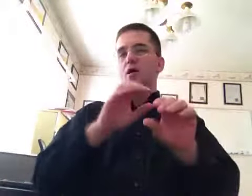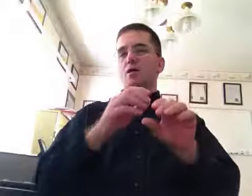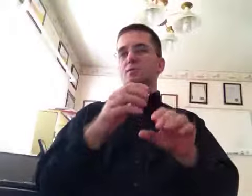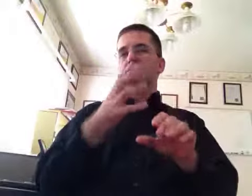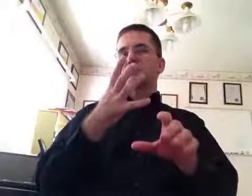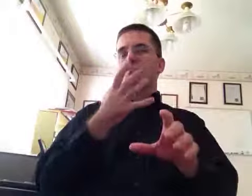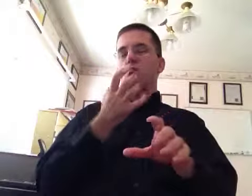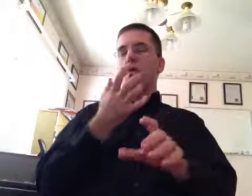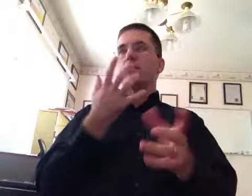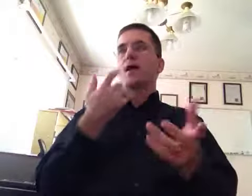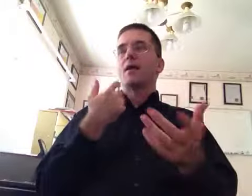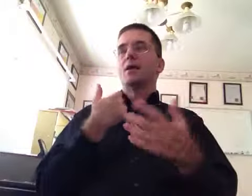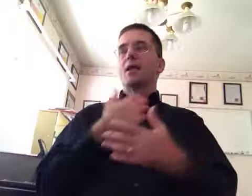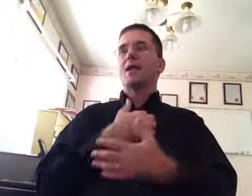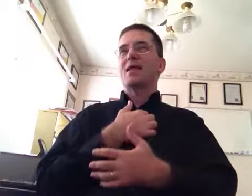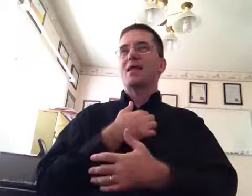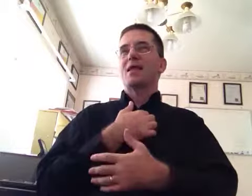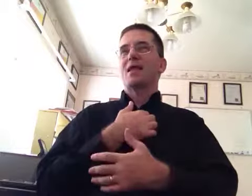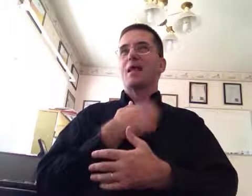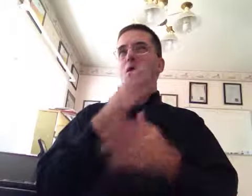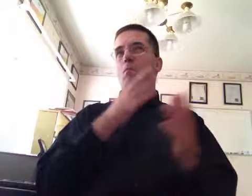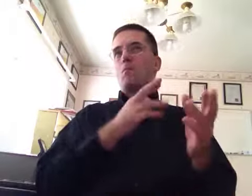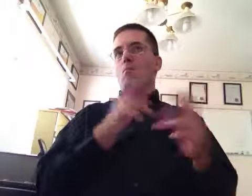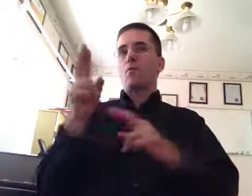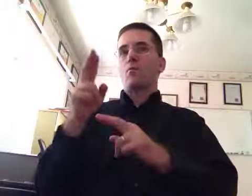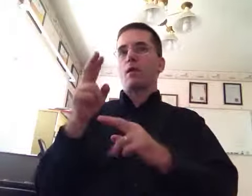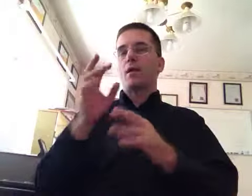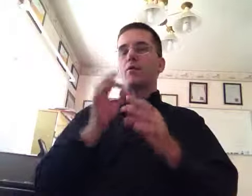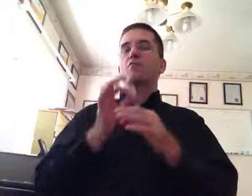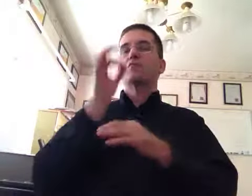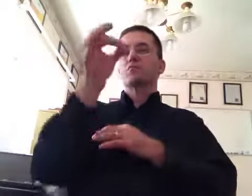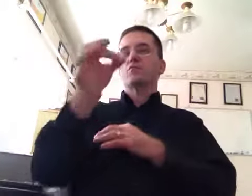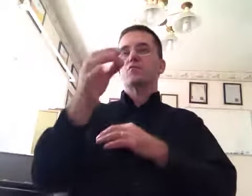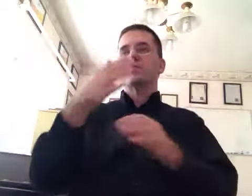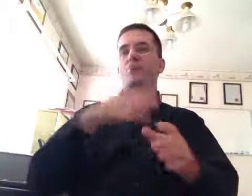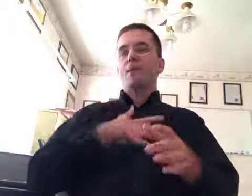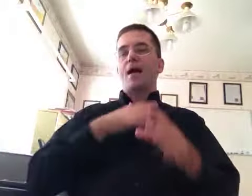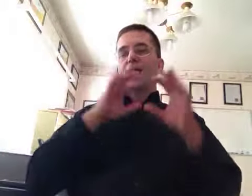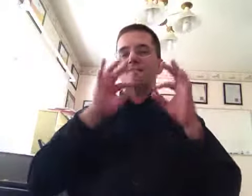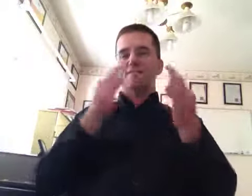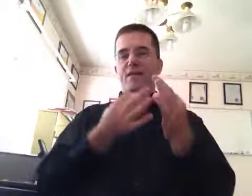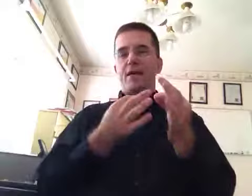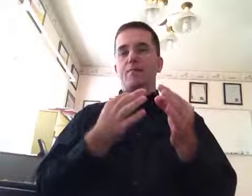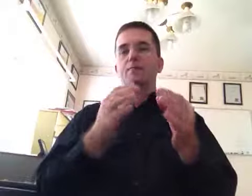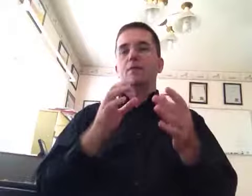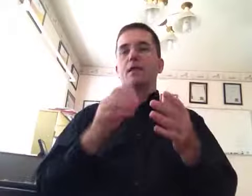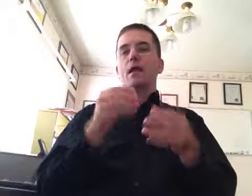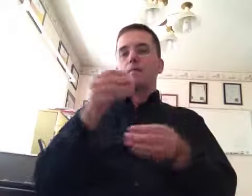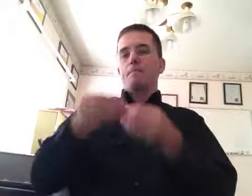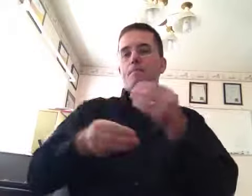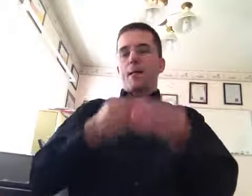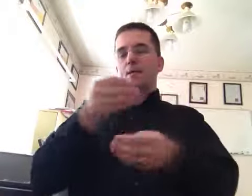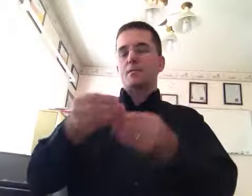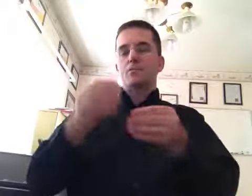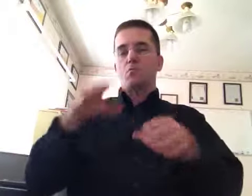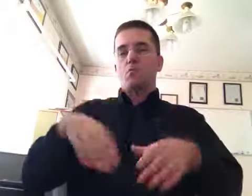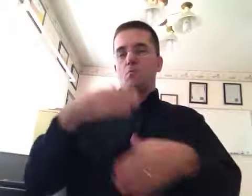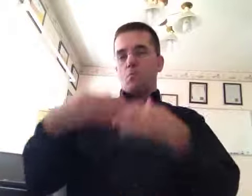can prepare for the future or my family and, pass it down to my kids and they can do the